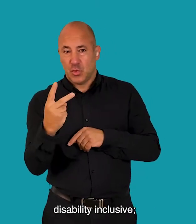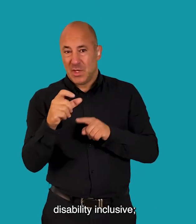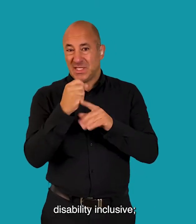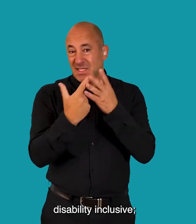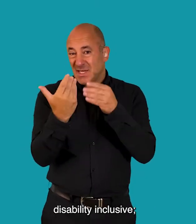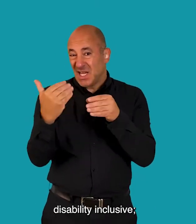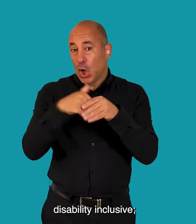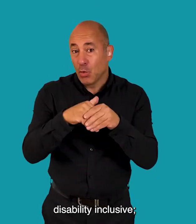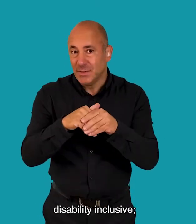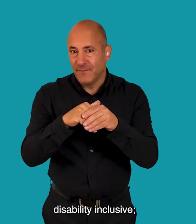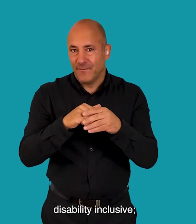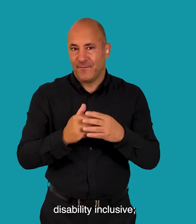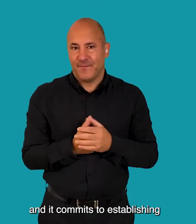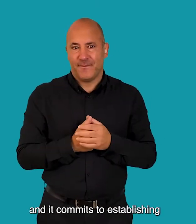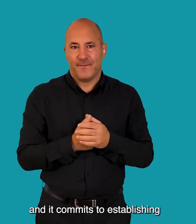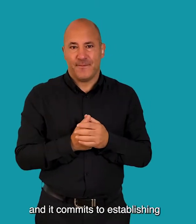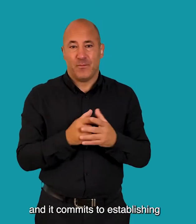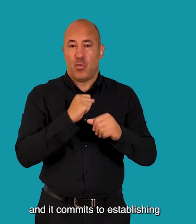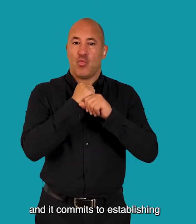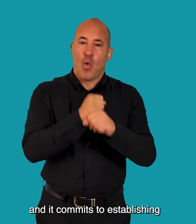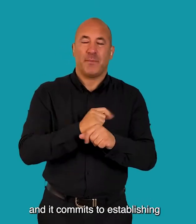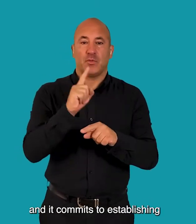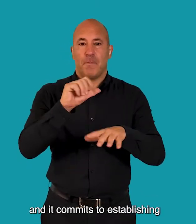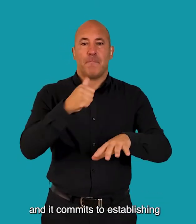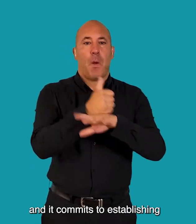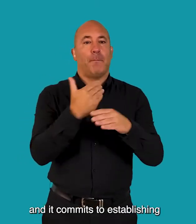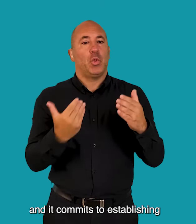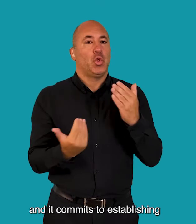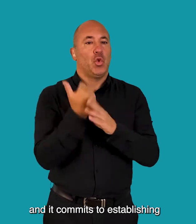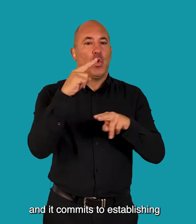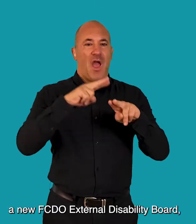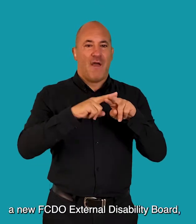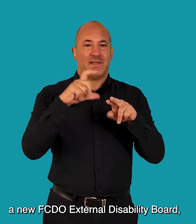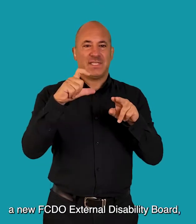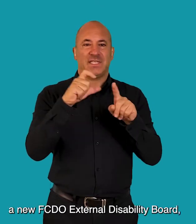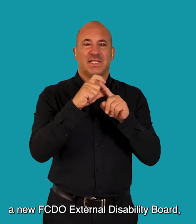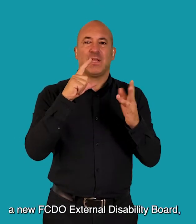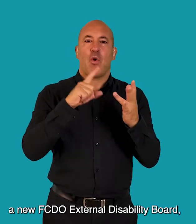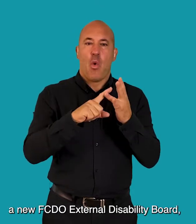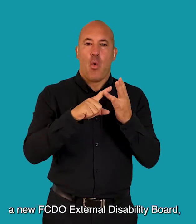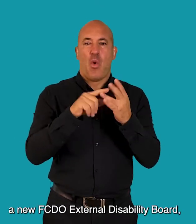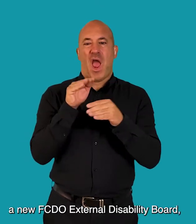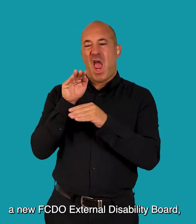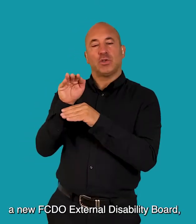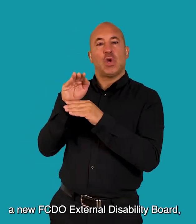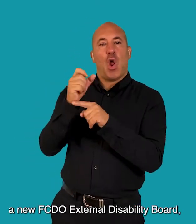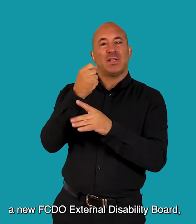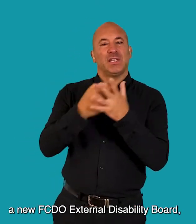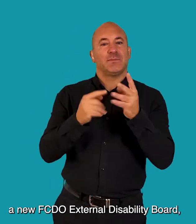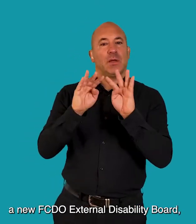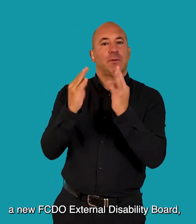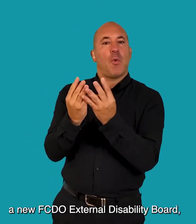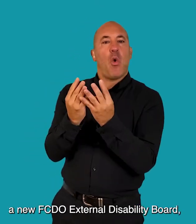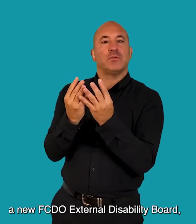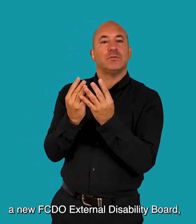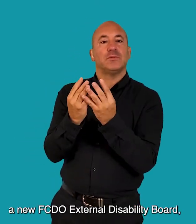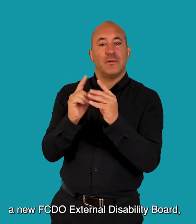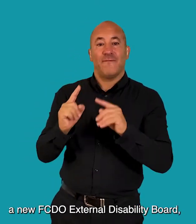disability inclusive. And it commits to establishing a new FCDO External Disability Board.